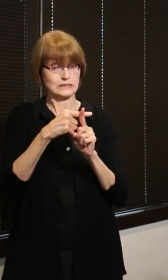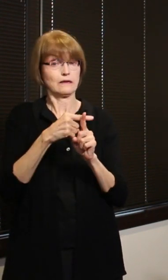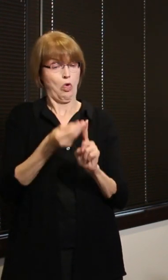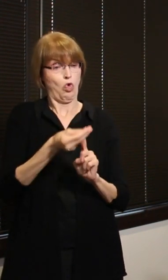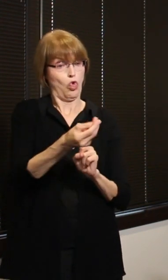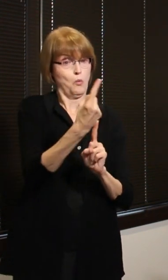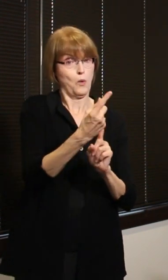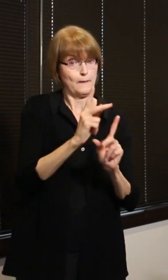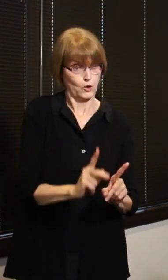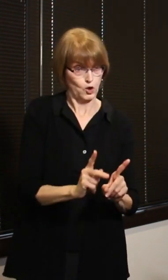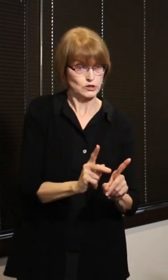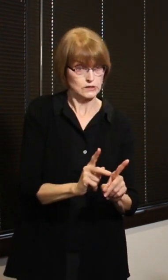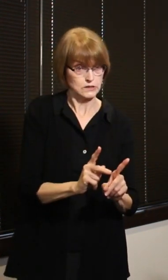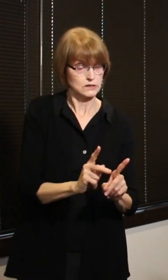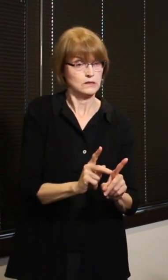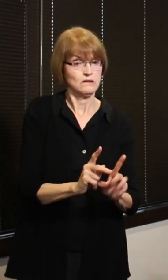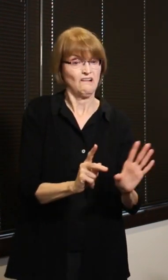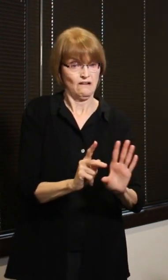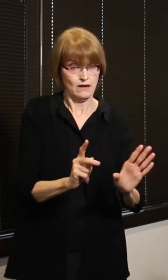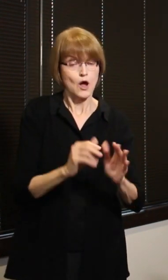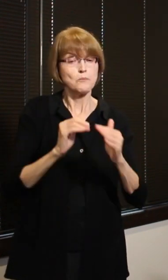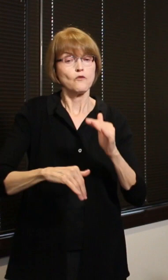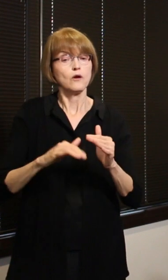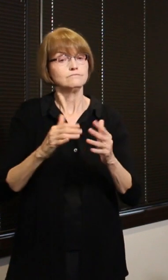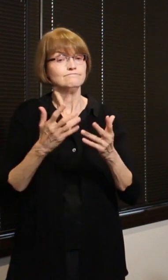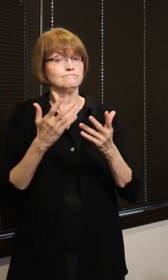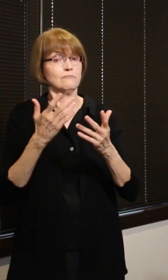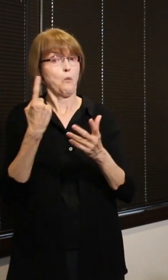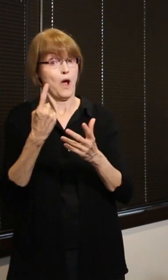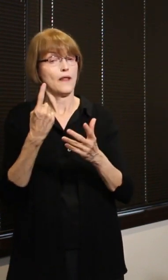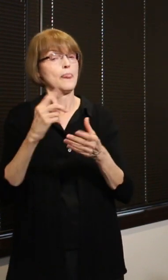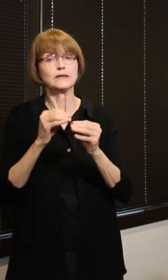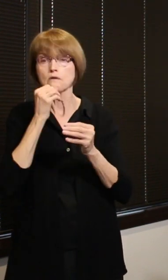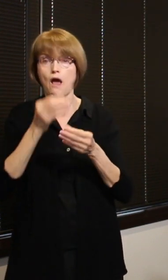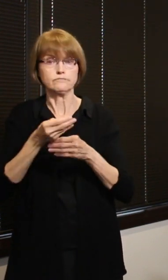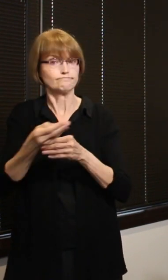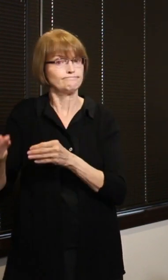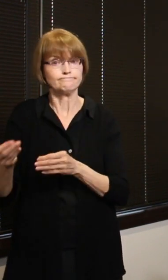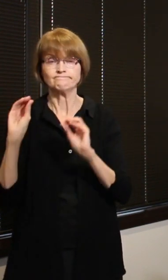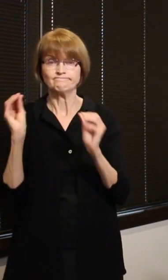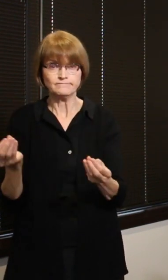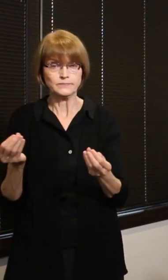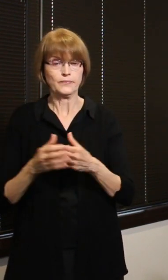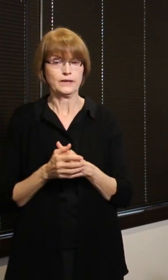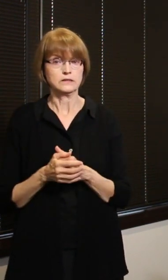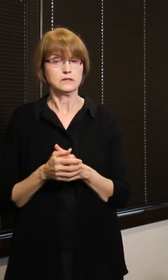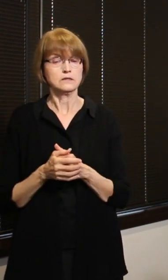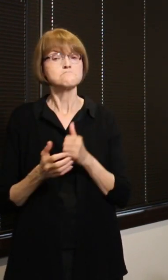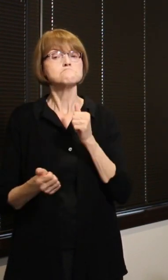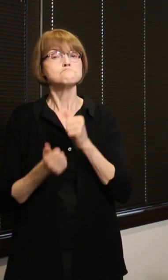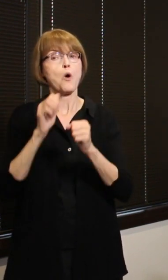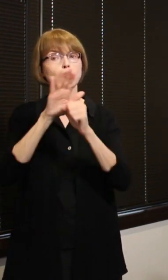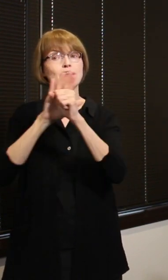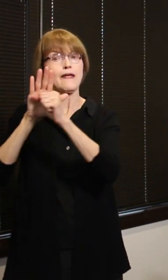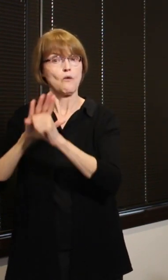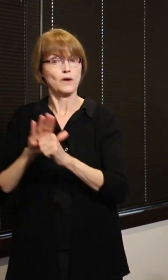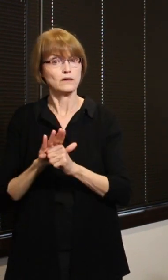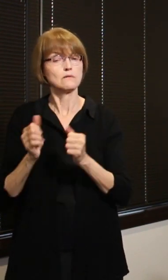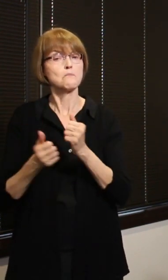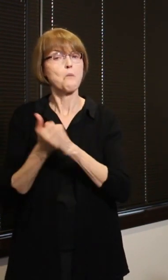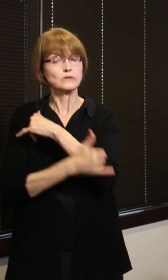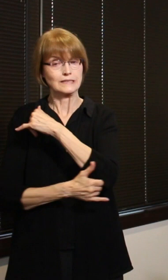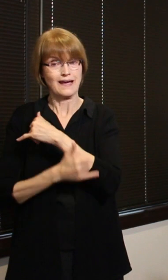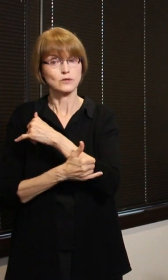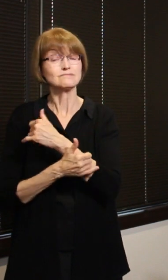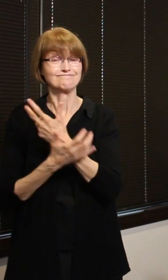If it's below 1, then they're not. And so in looking at these numbers, almost all of the areas, if not all of them, are now